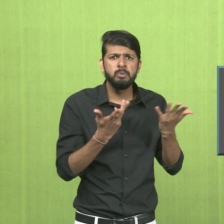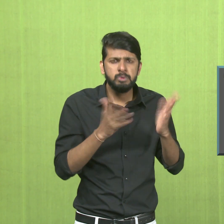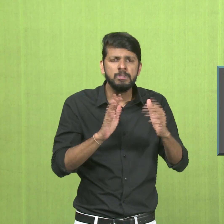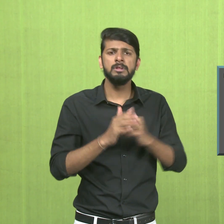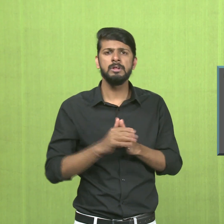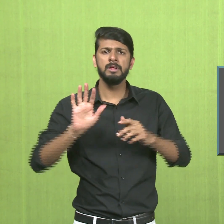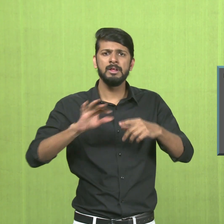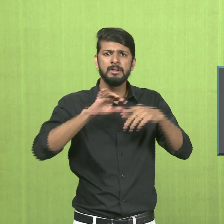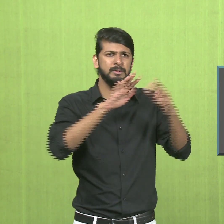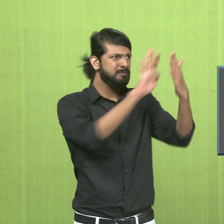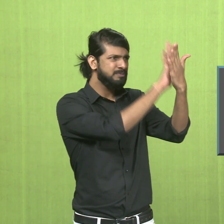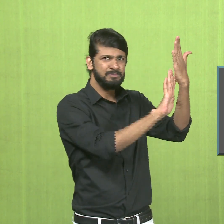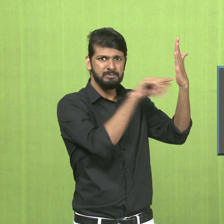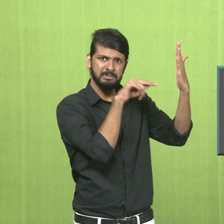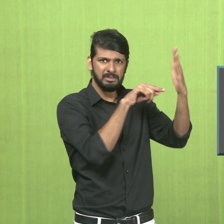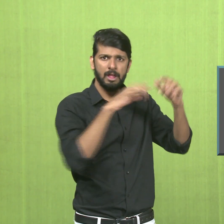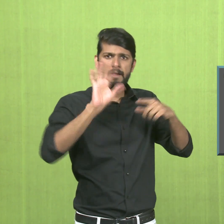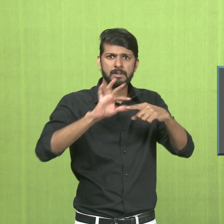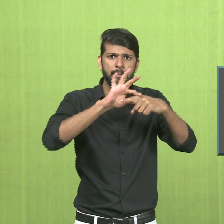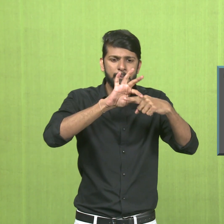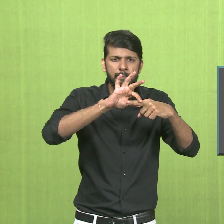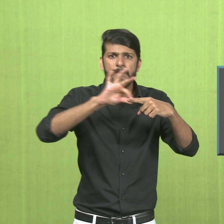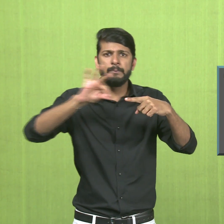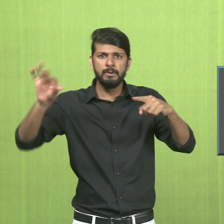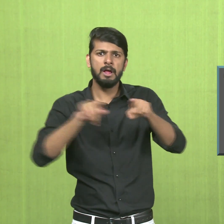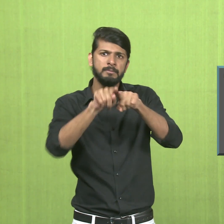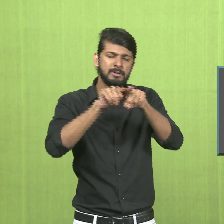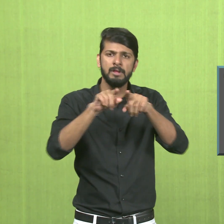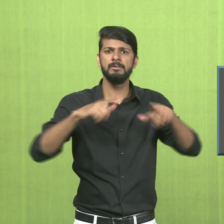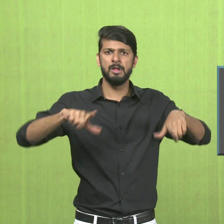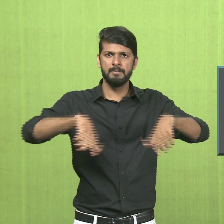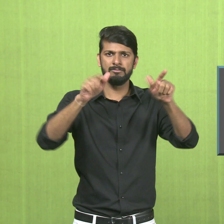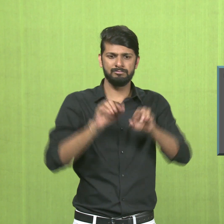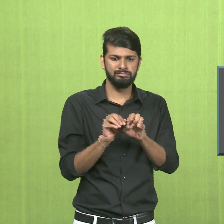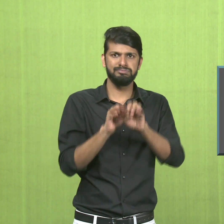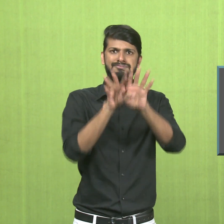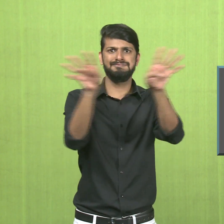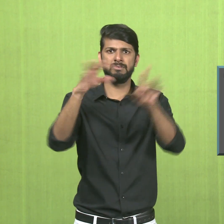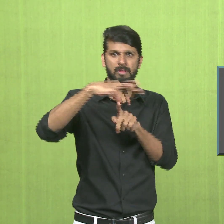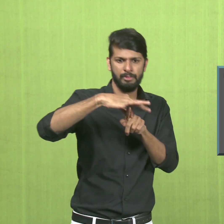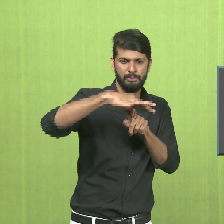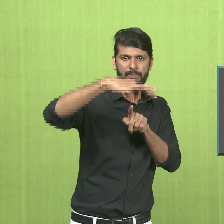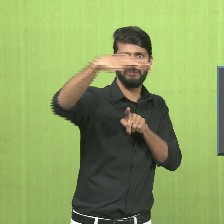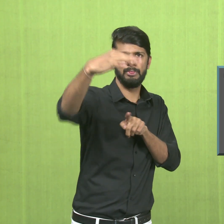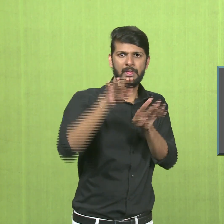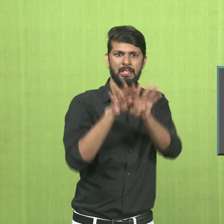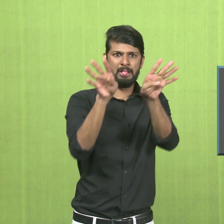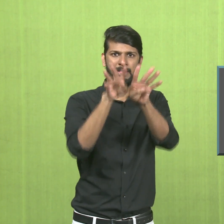But what do they use to put the rice paste on the walls? They use a stem of the